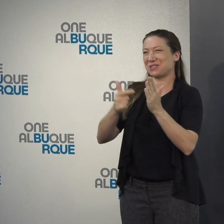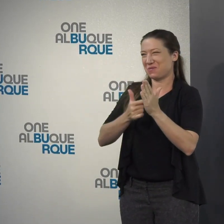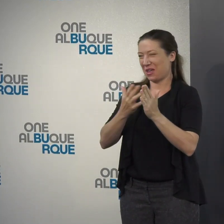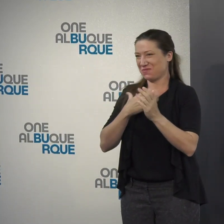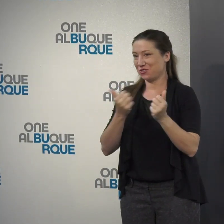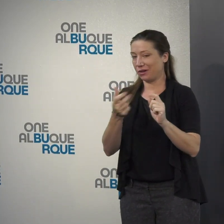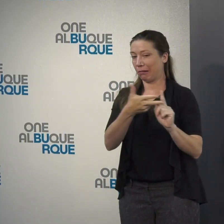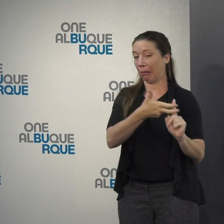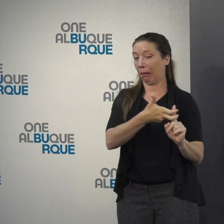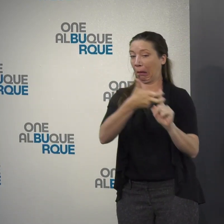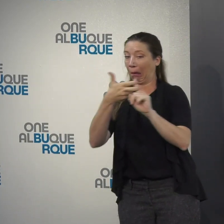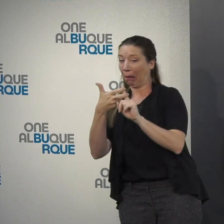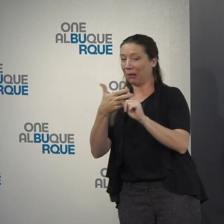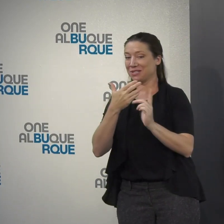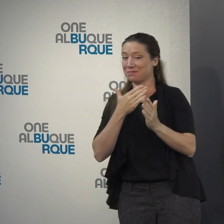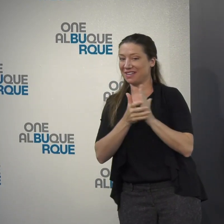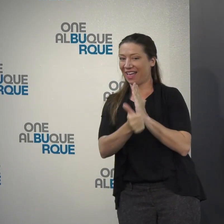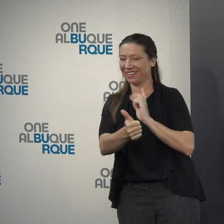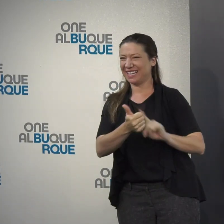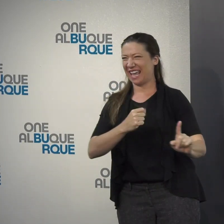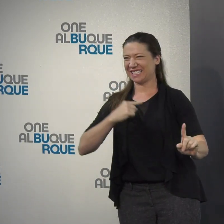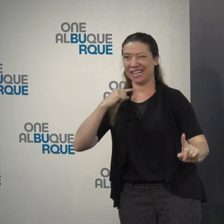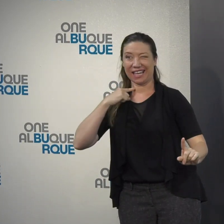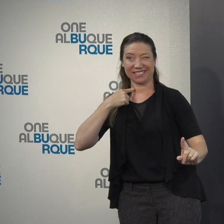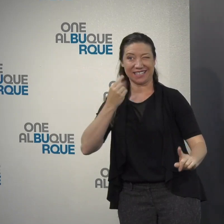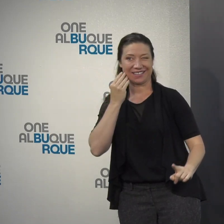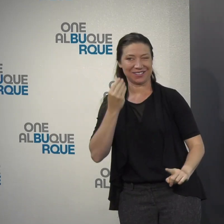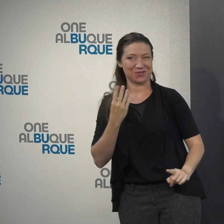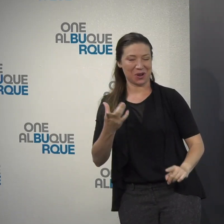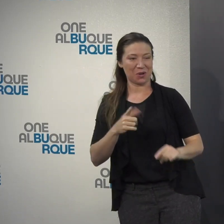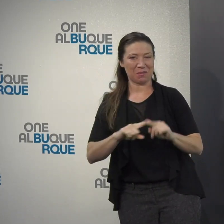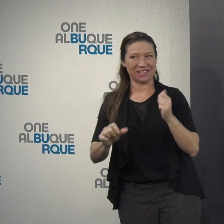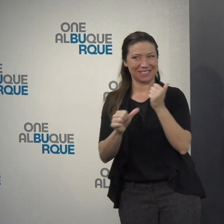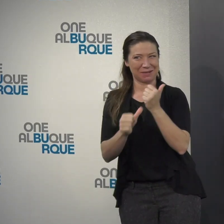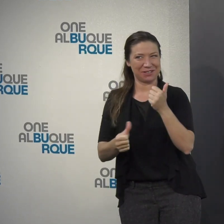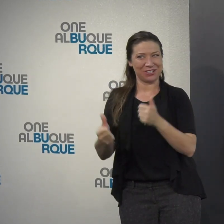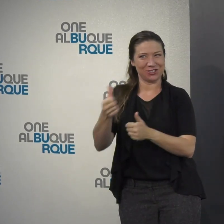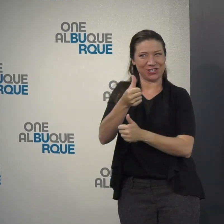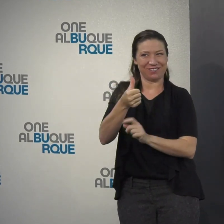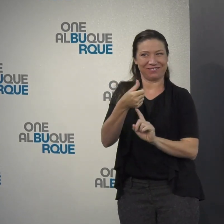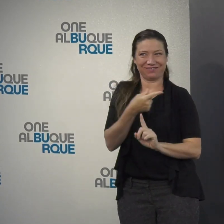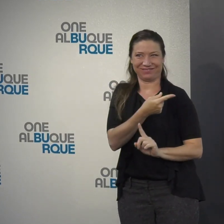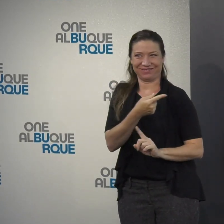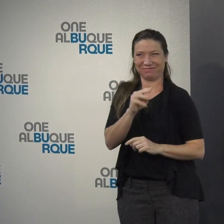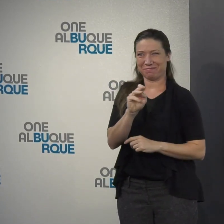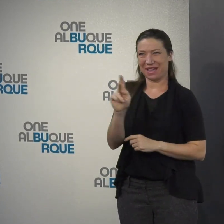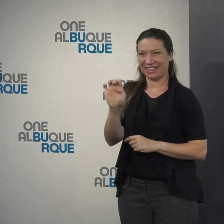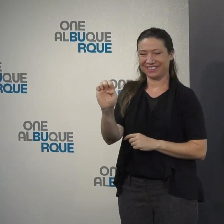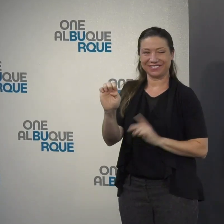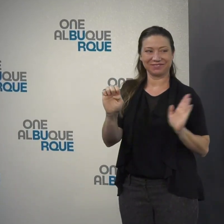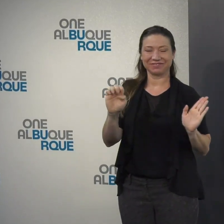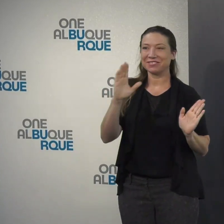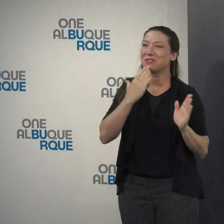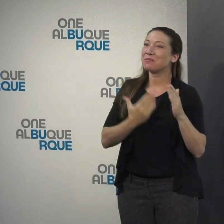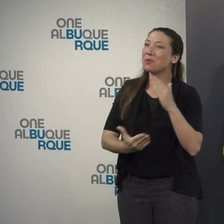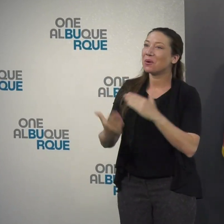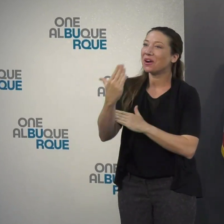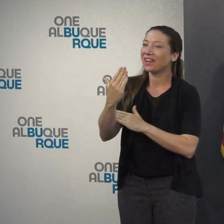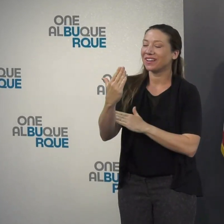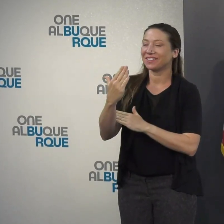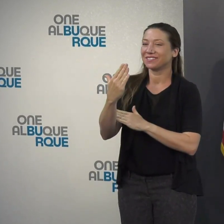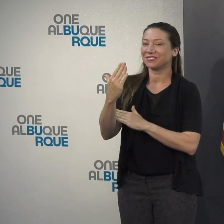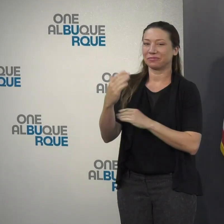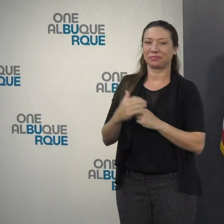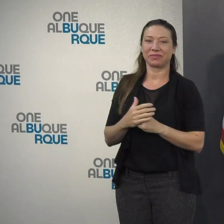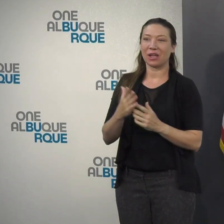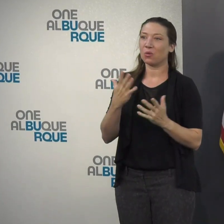ready for that. But Deputy Chief Mike Smathers has been heading this up for us. DC? Good morning, everybody. And just to expound briefly on